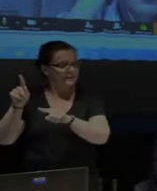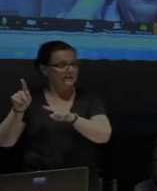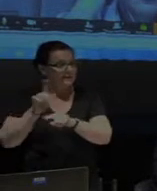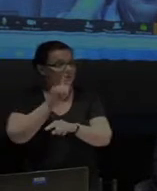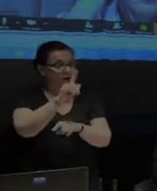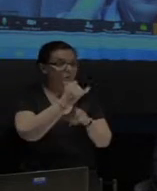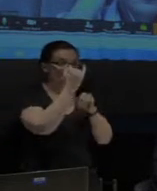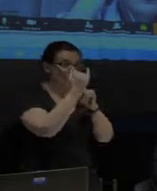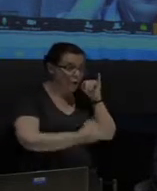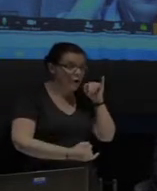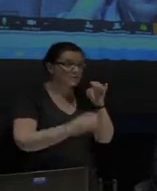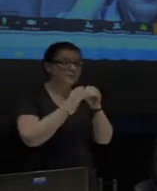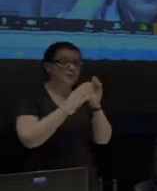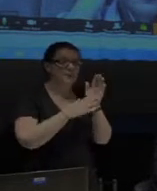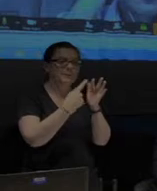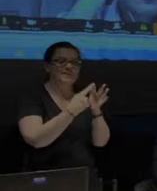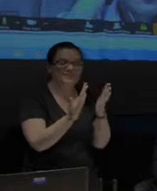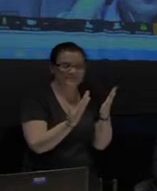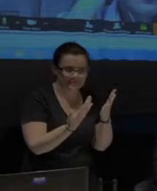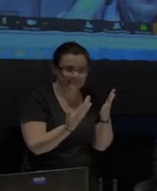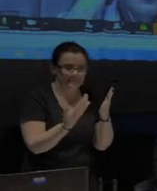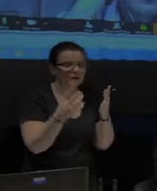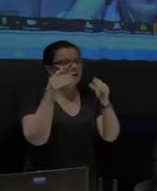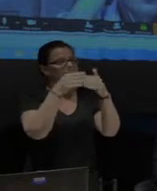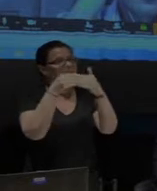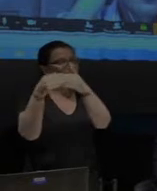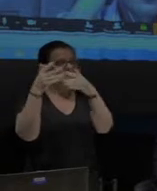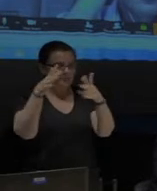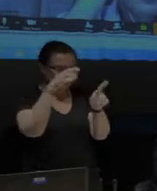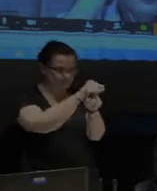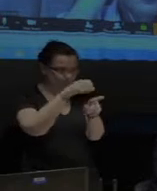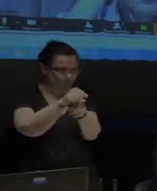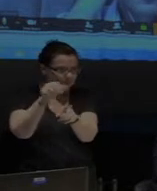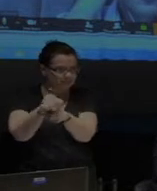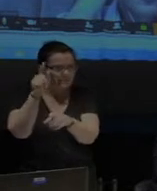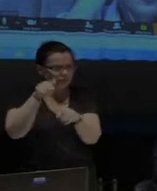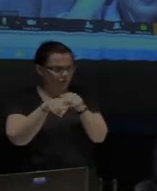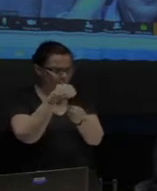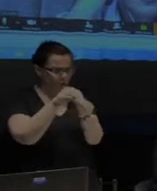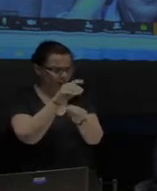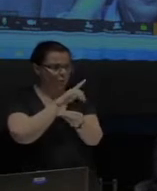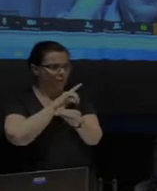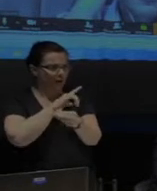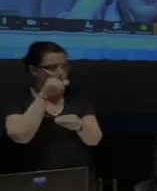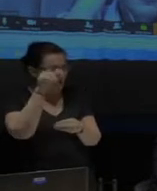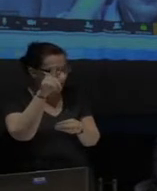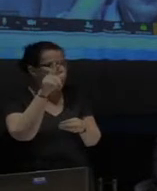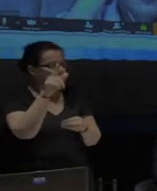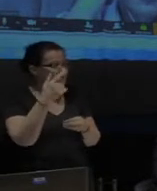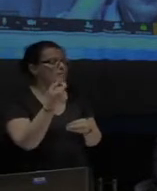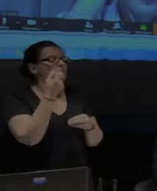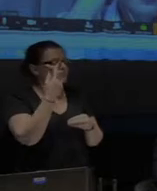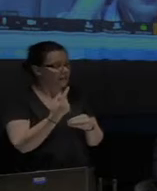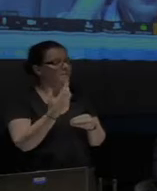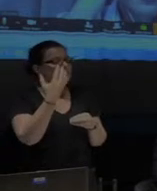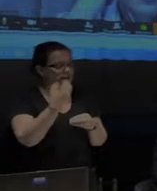on BME. And the leaders spotted that, spent time understanding why, and actually they found that there was